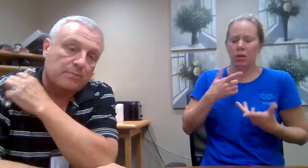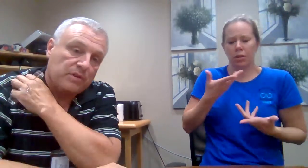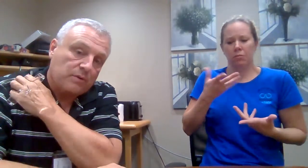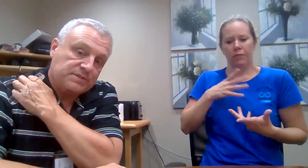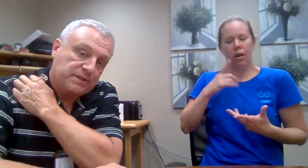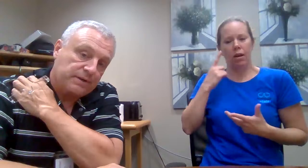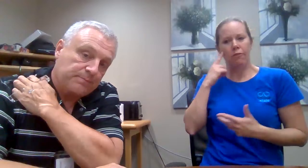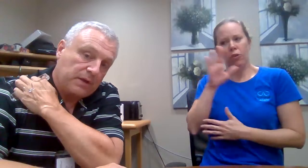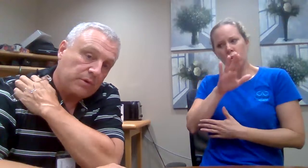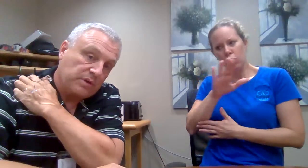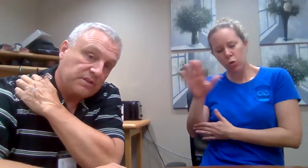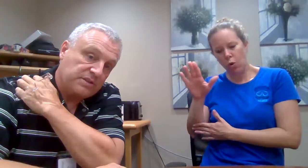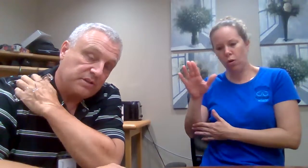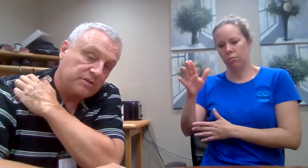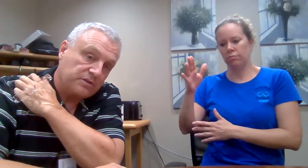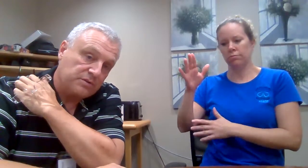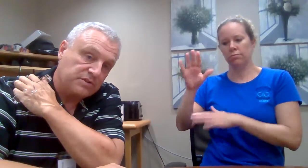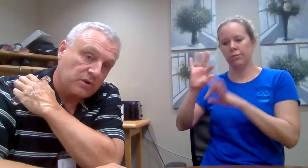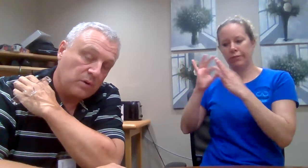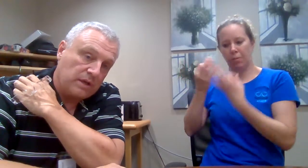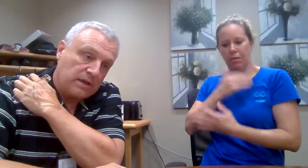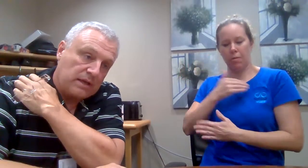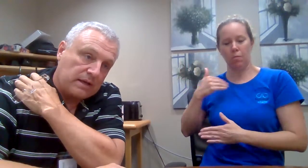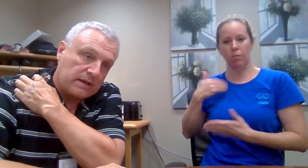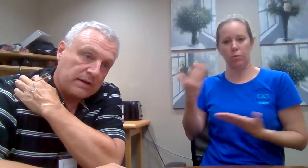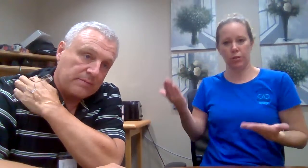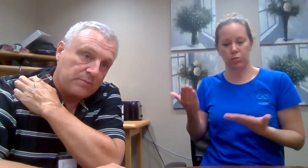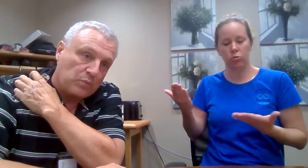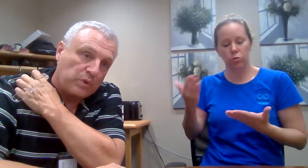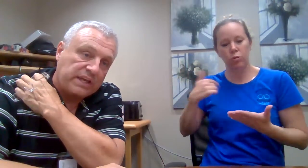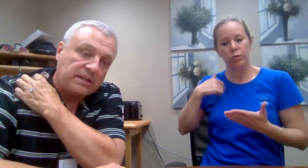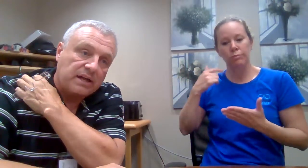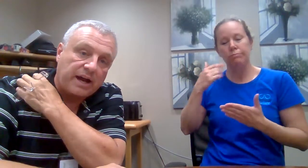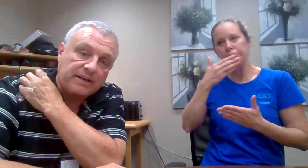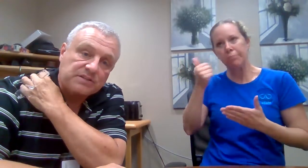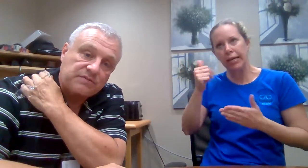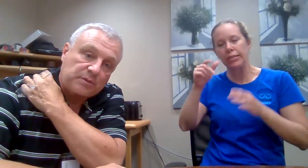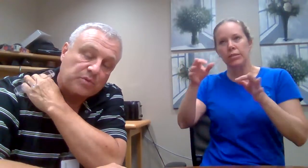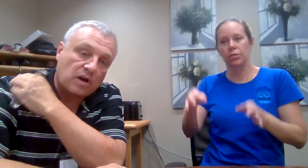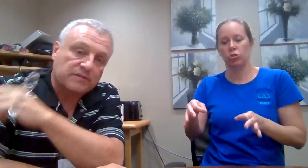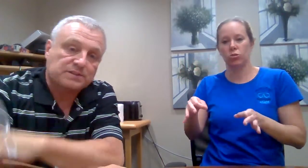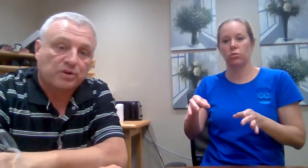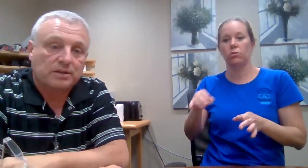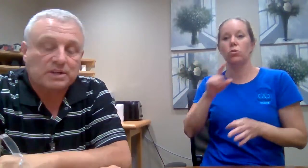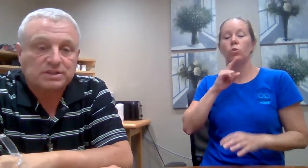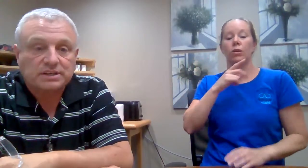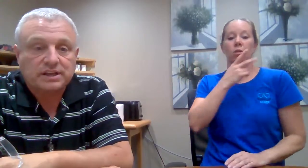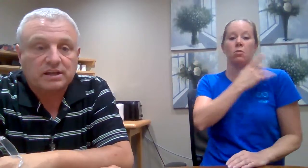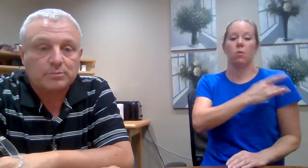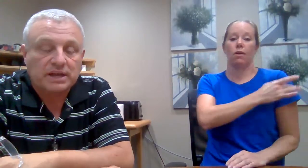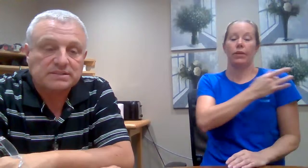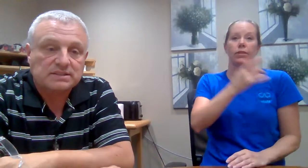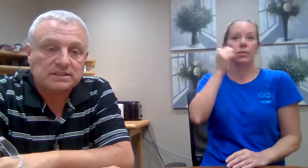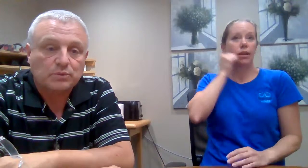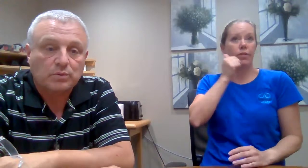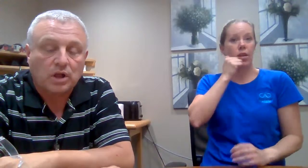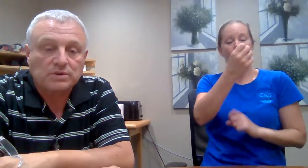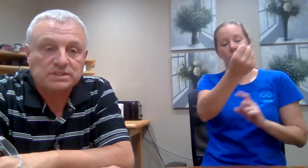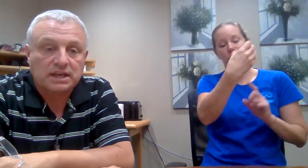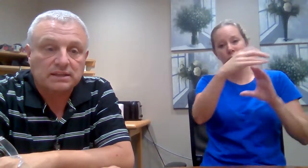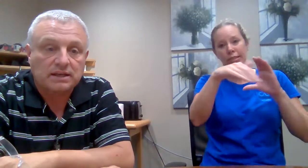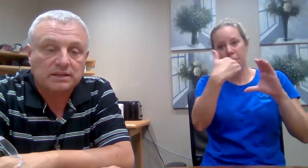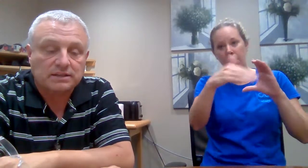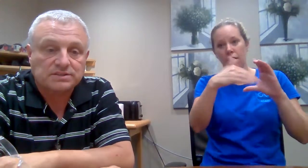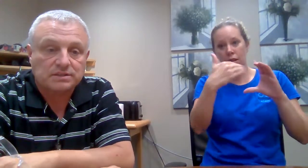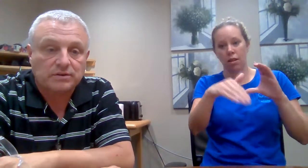family member that was here, and we will continue to do so. We get guidance from the province pretty much on a daily basis, and we will